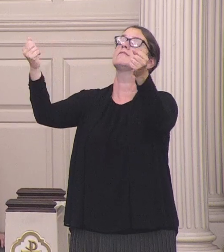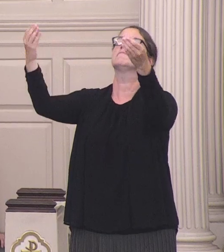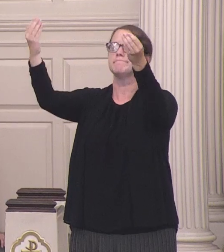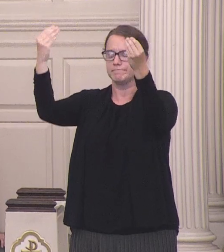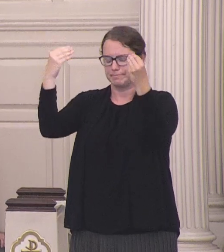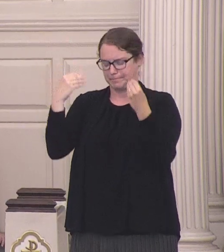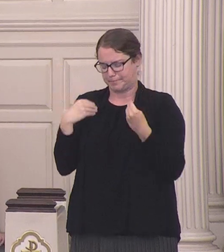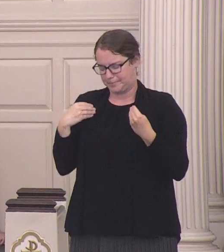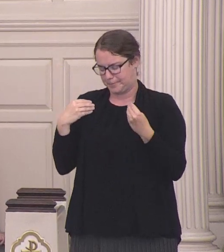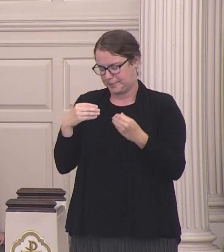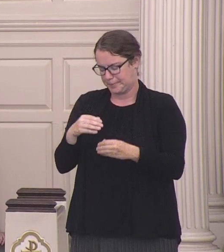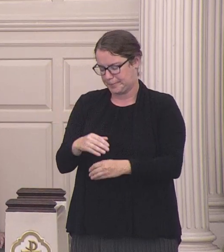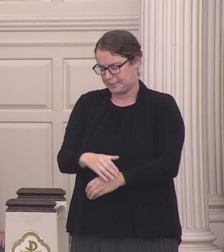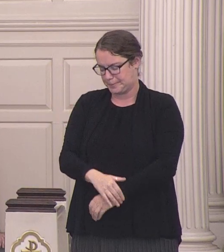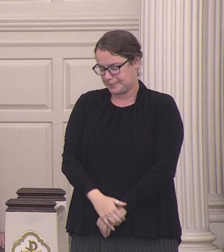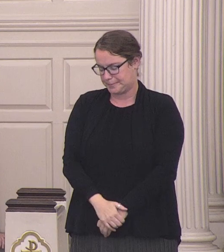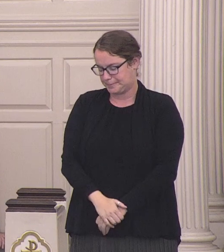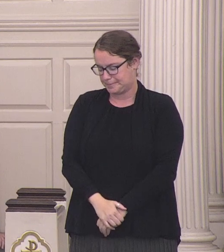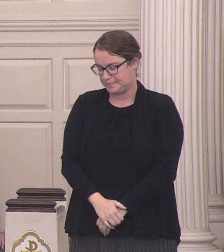your